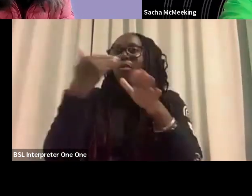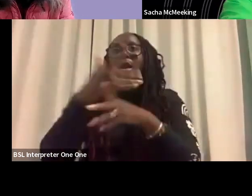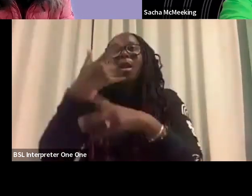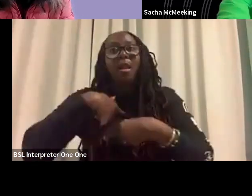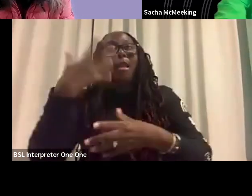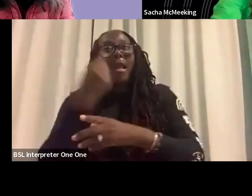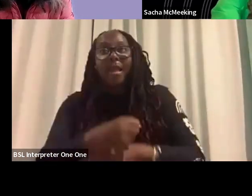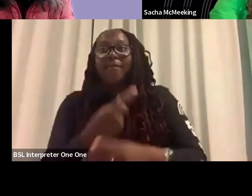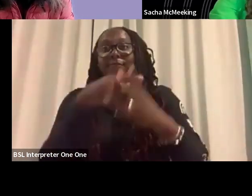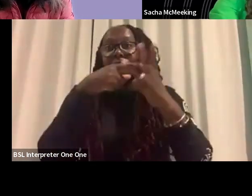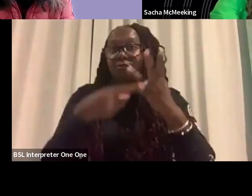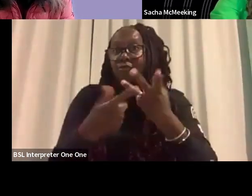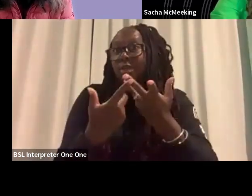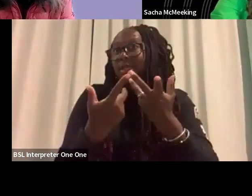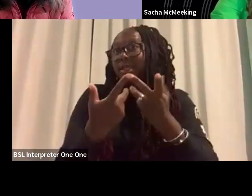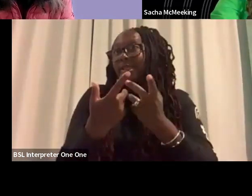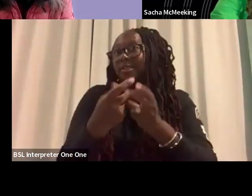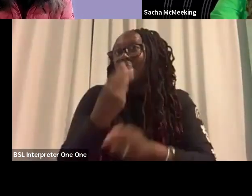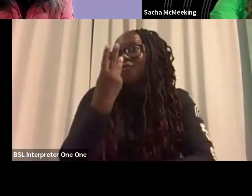a 360